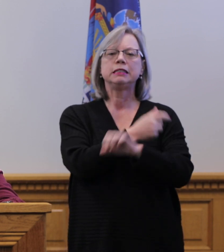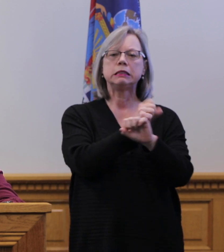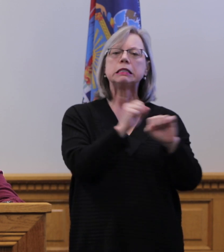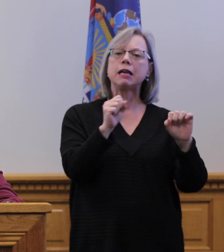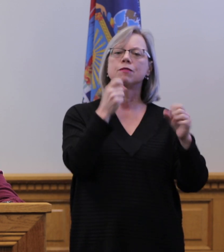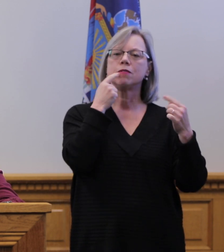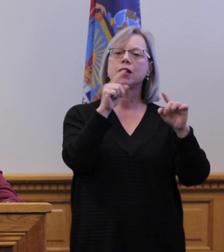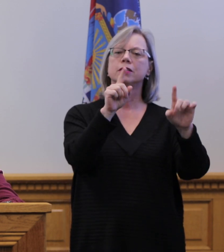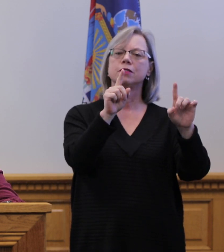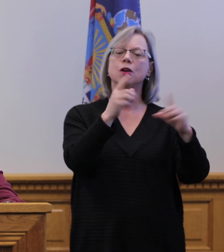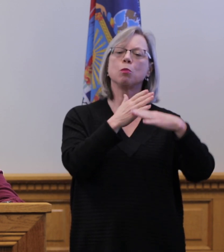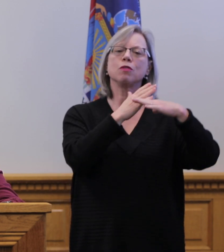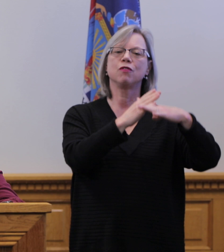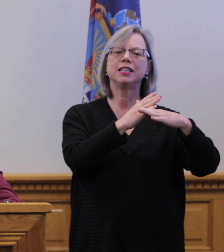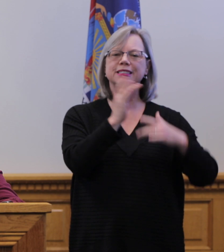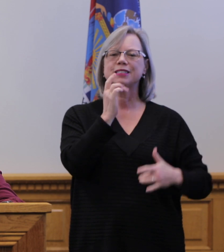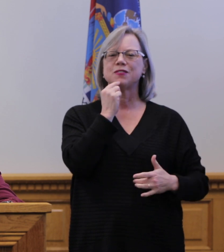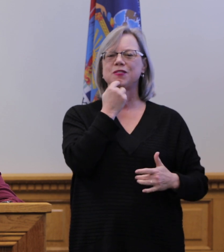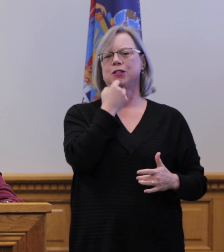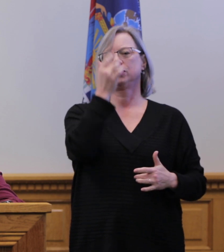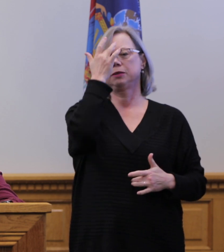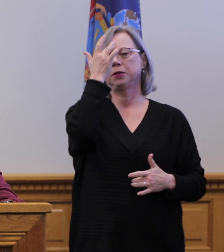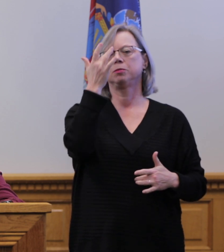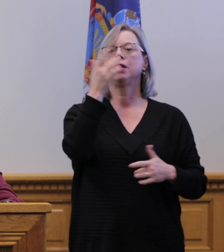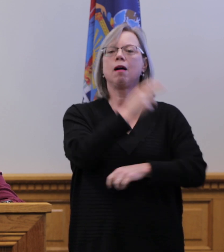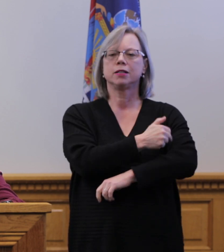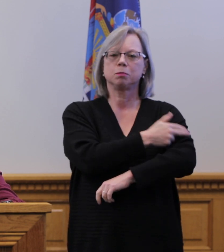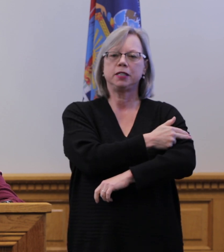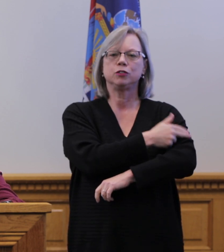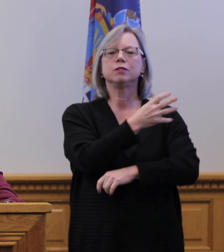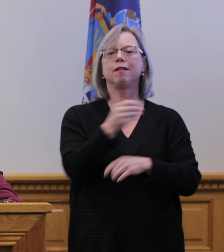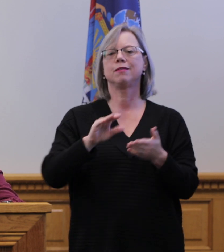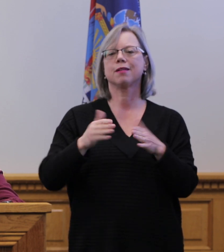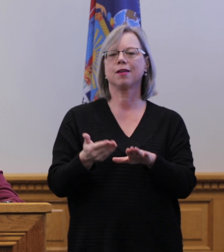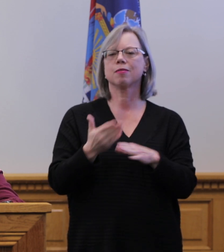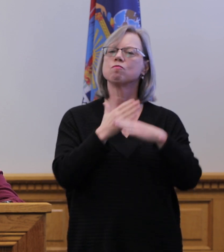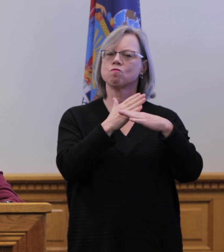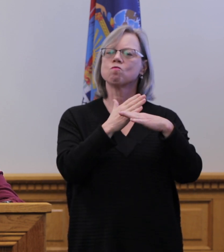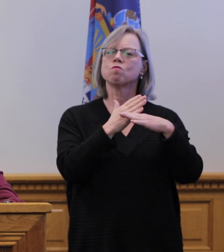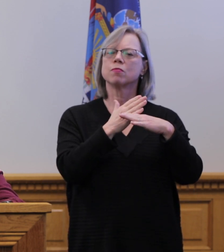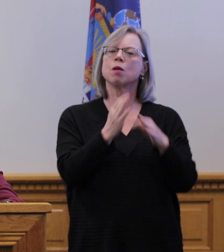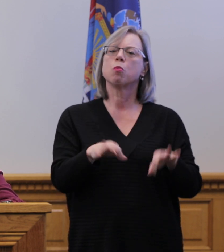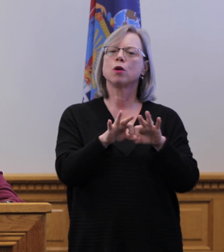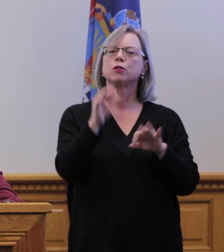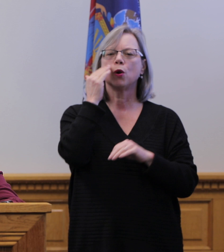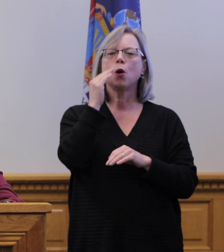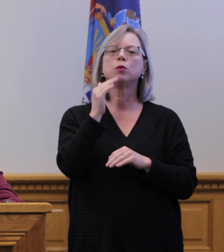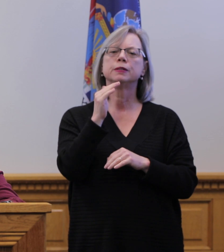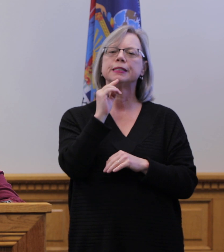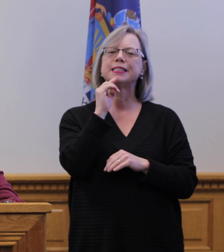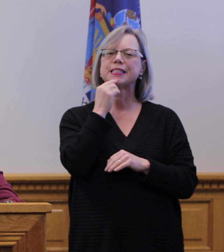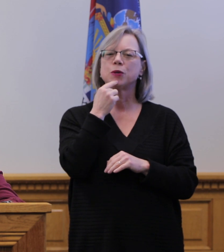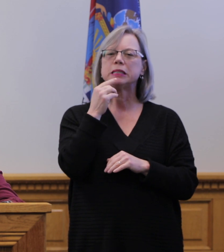and effective. They prevent severe symptoms, hospitalization, and death. It is important to know that serious side